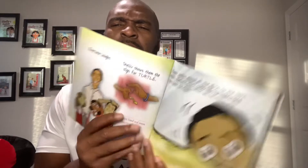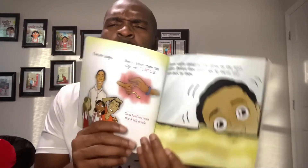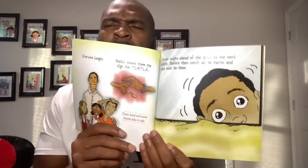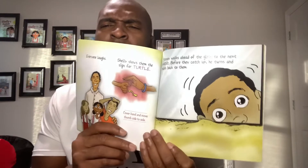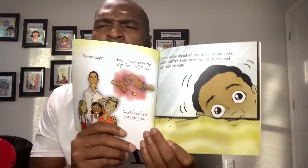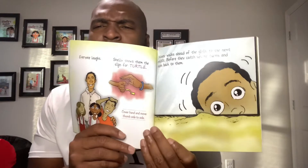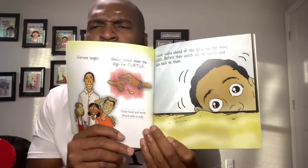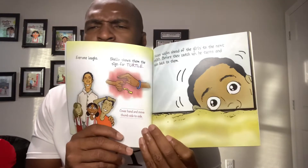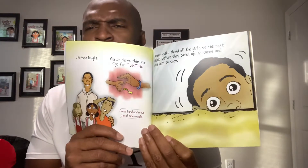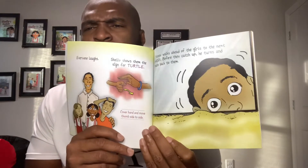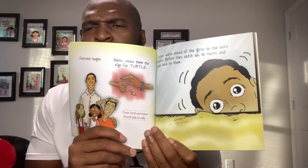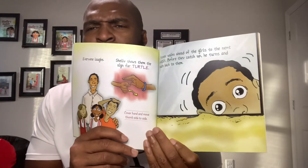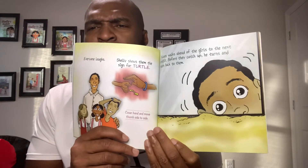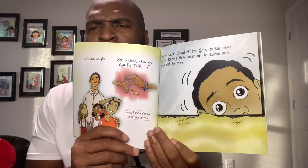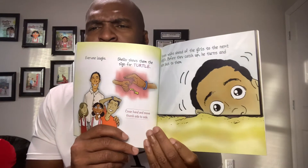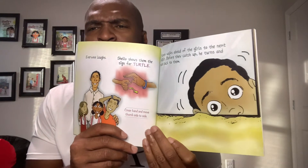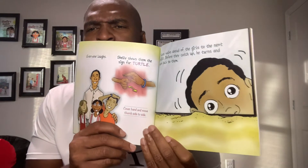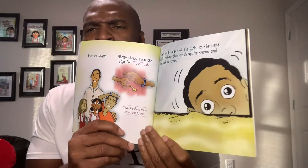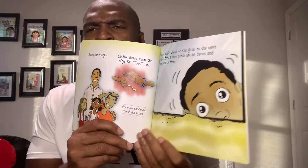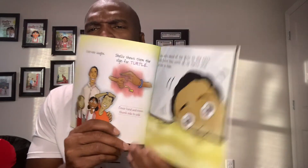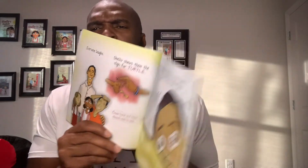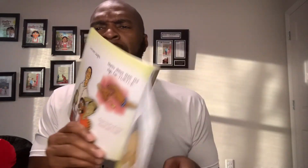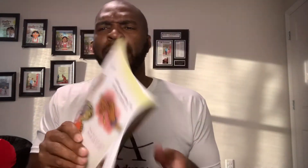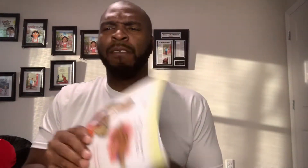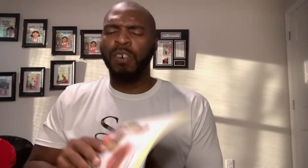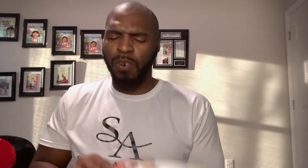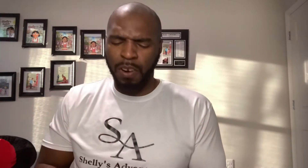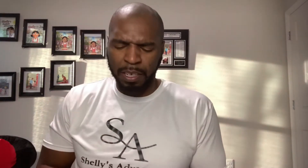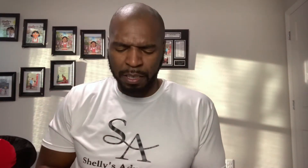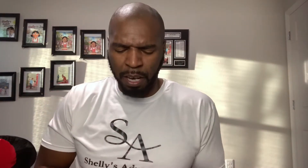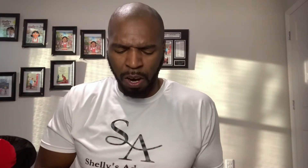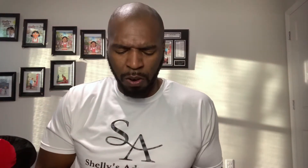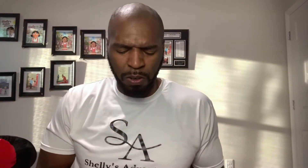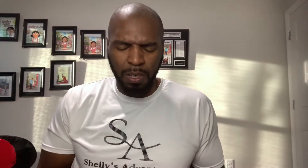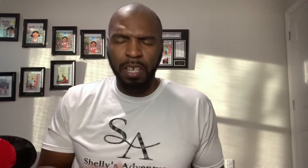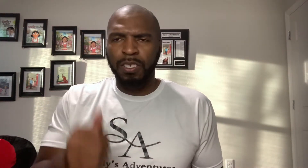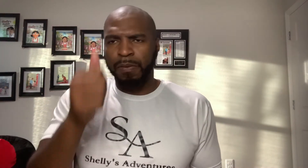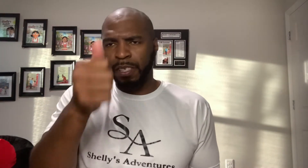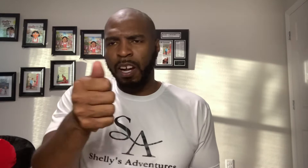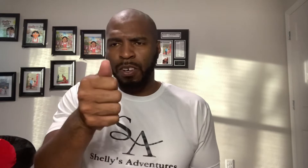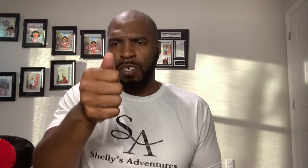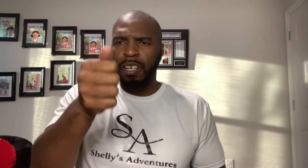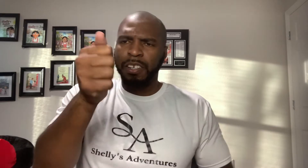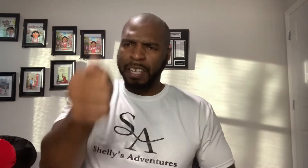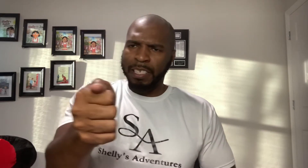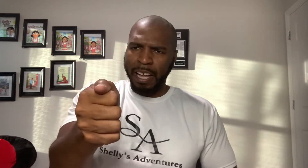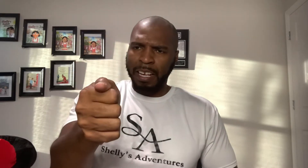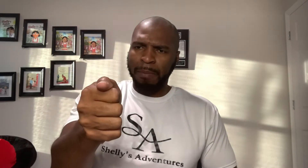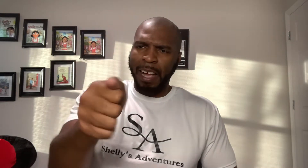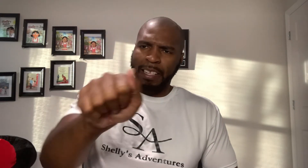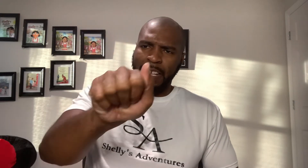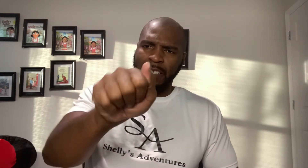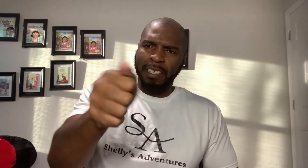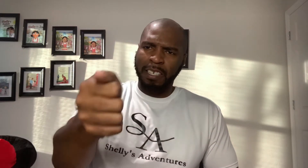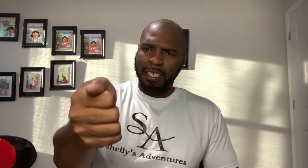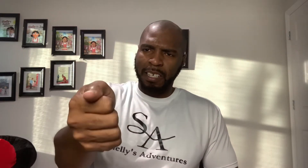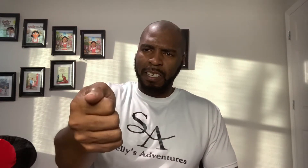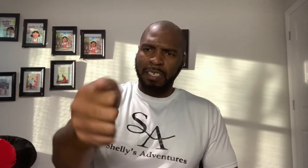Everyone laughs. Shelly shows them the sign for turtle. So for turtle, you get your hand up like this. So